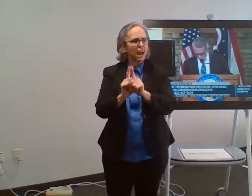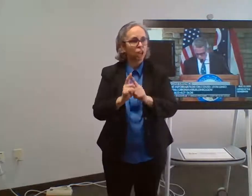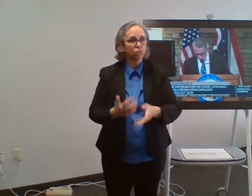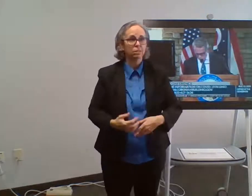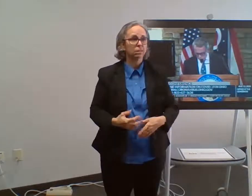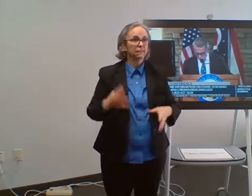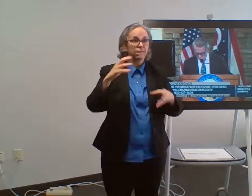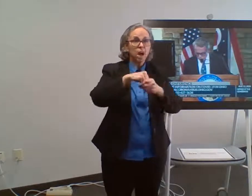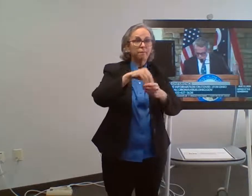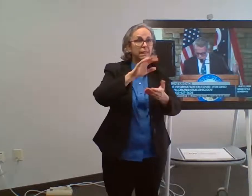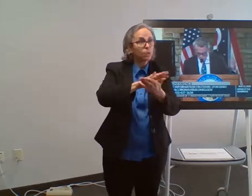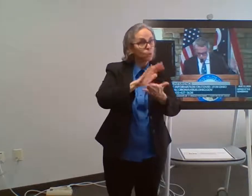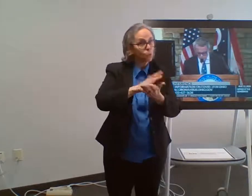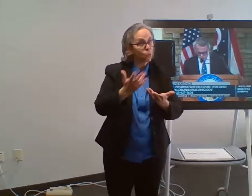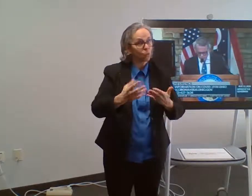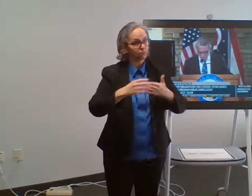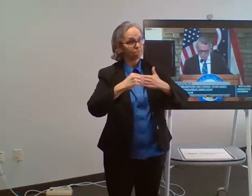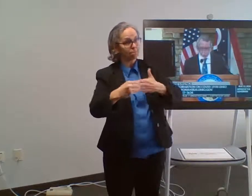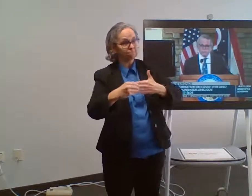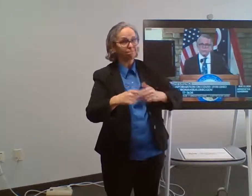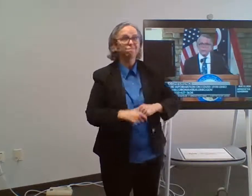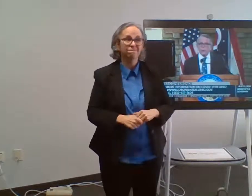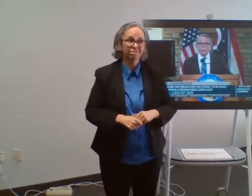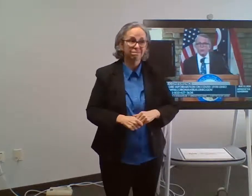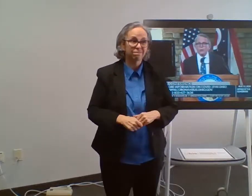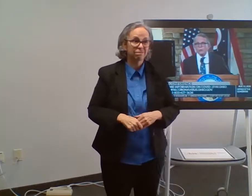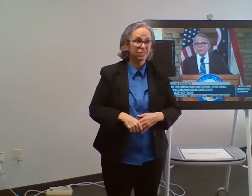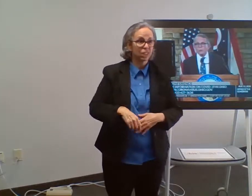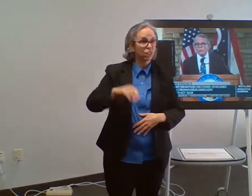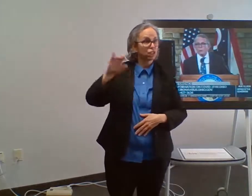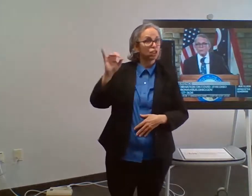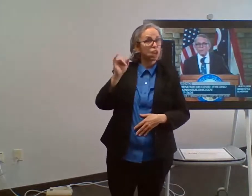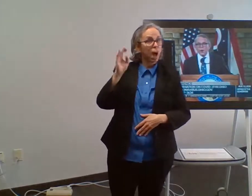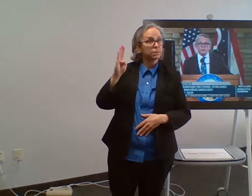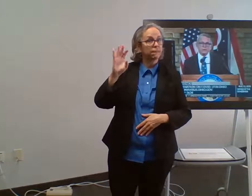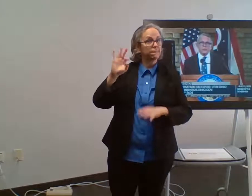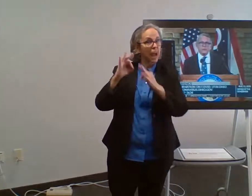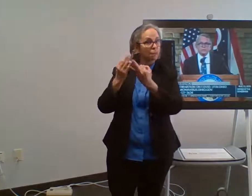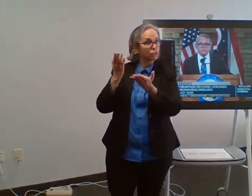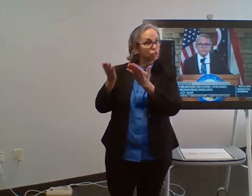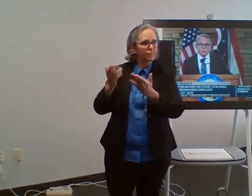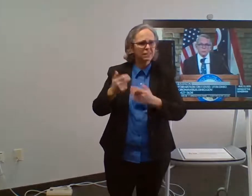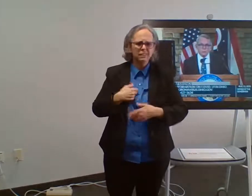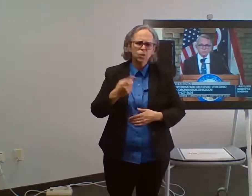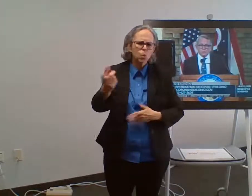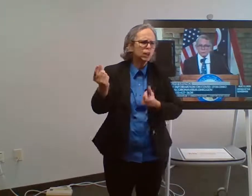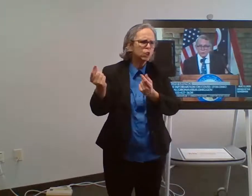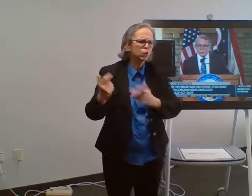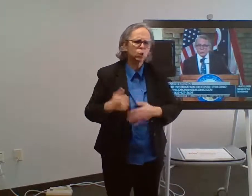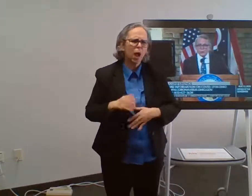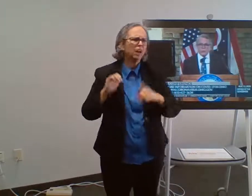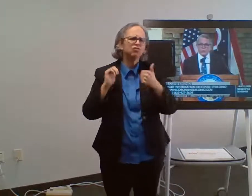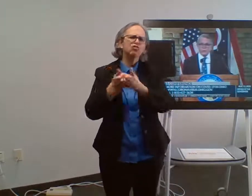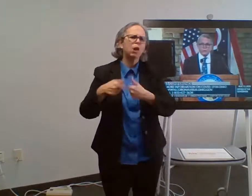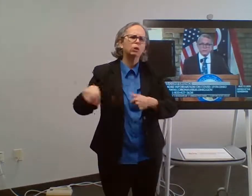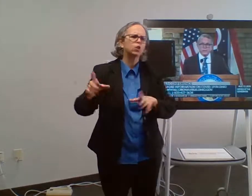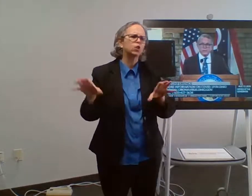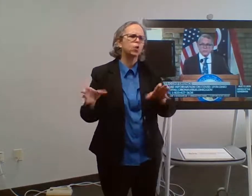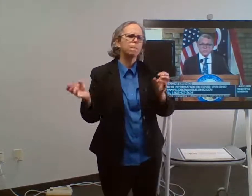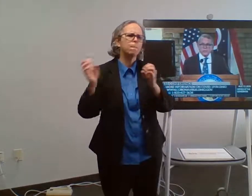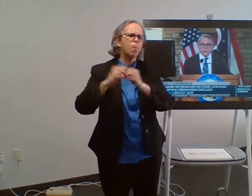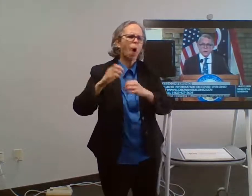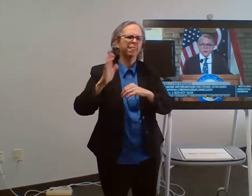I'm challenging the Department of Jobs and Family Services to do more with foster care. Look, our foster